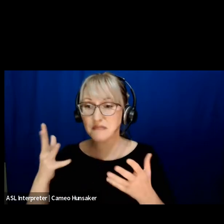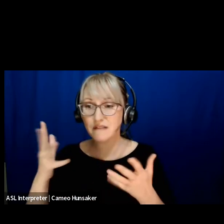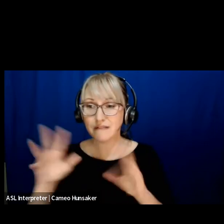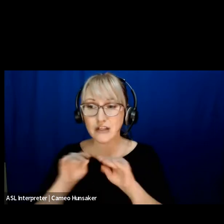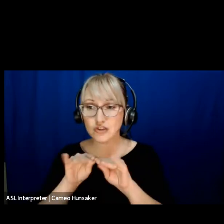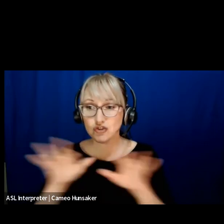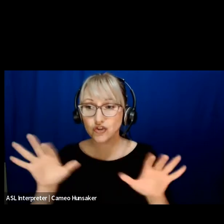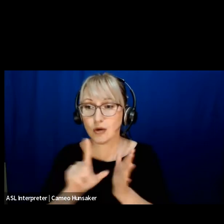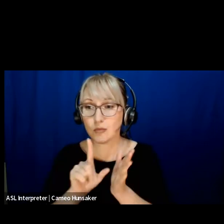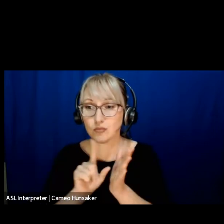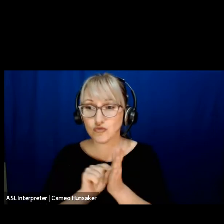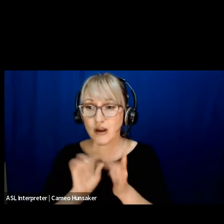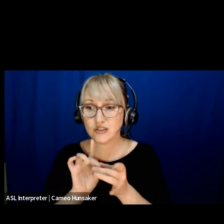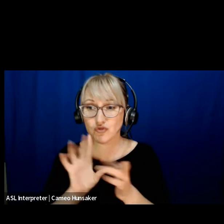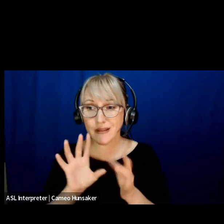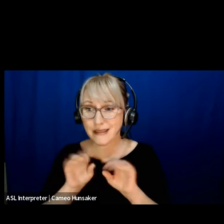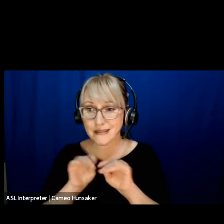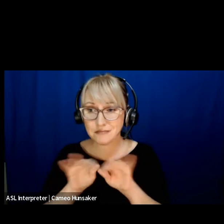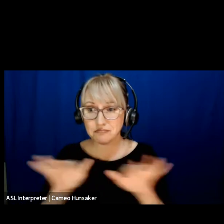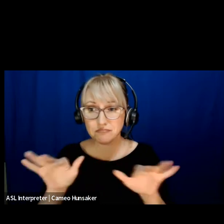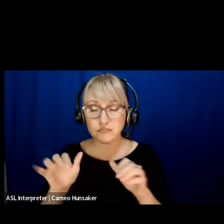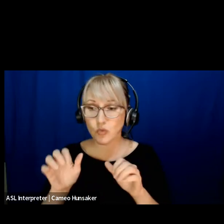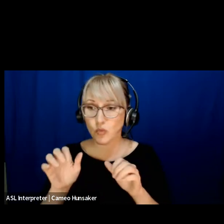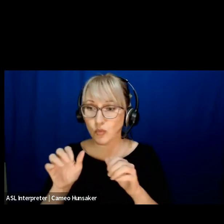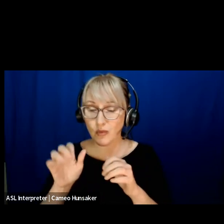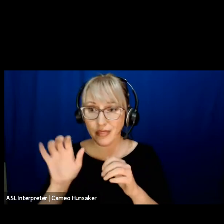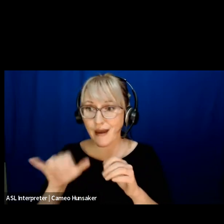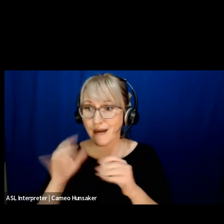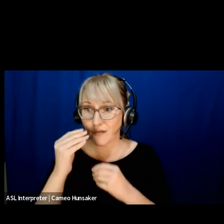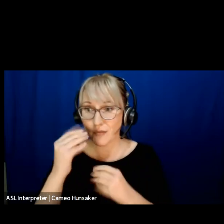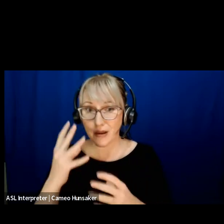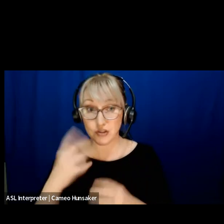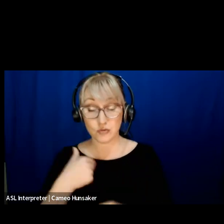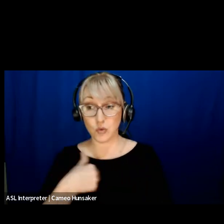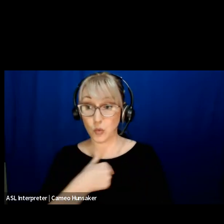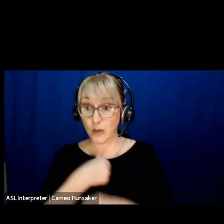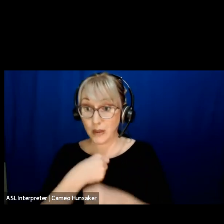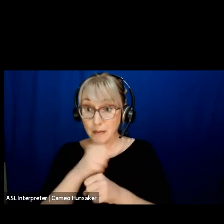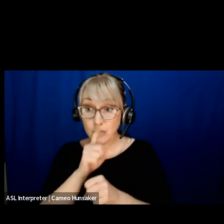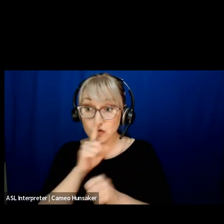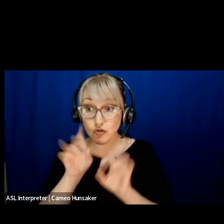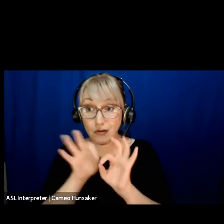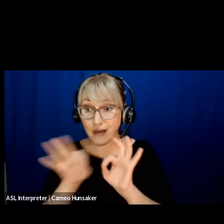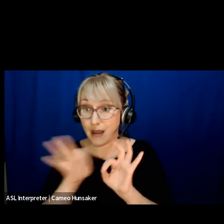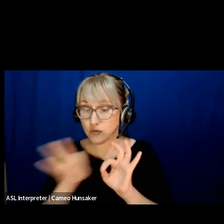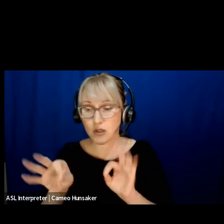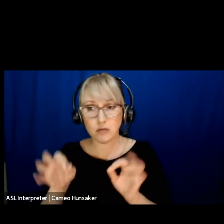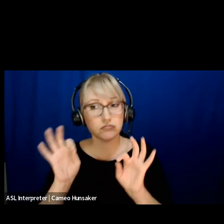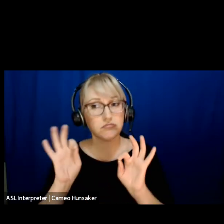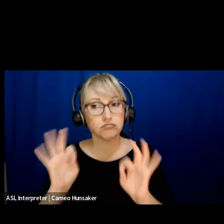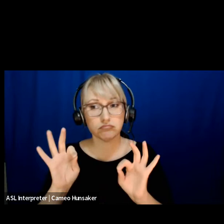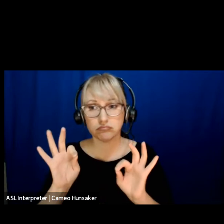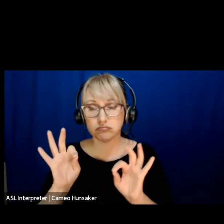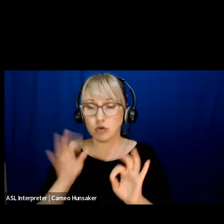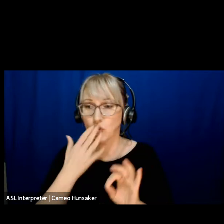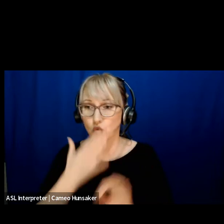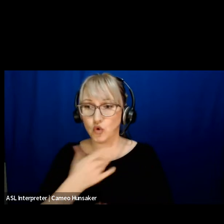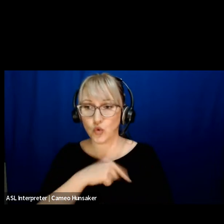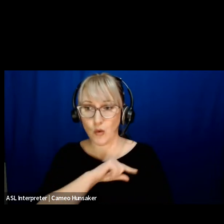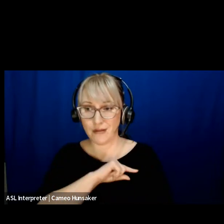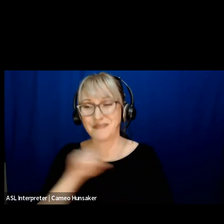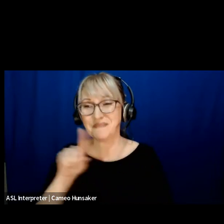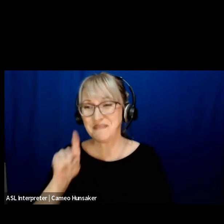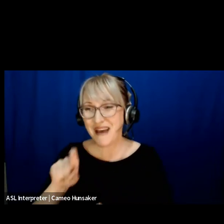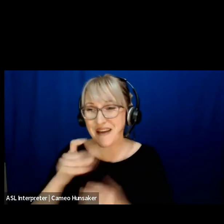information. And we have made sure that the captioning is of quality. And I have to thank